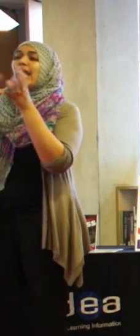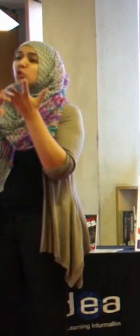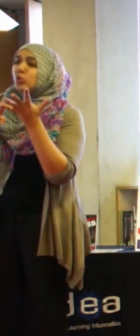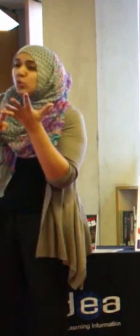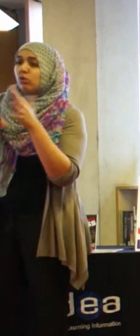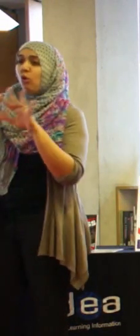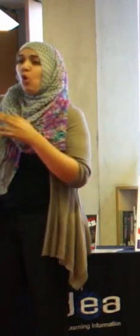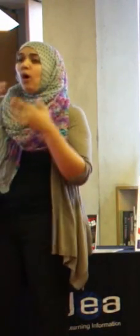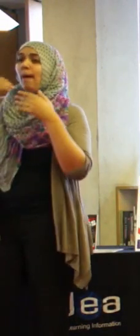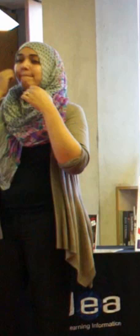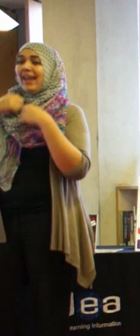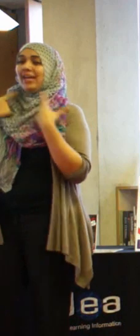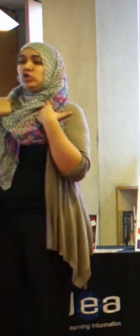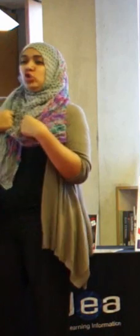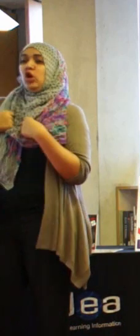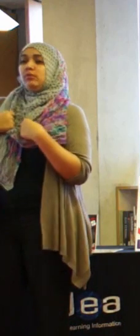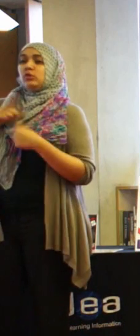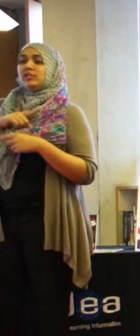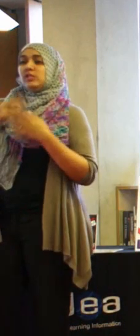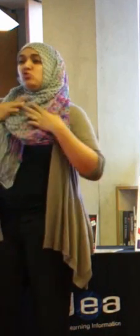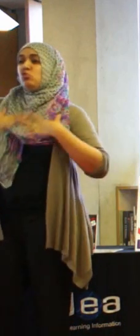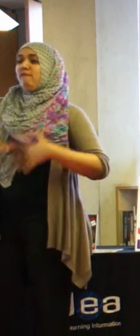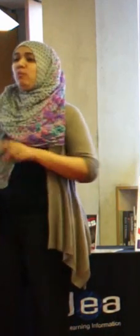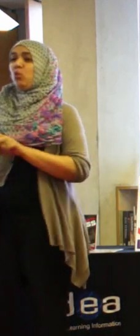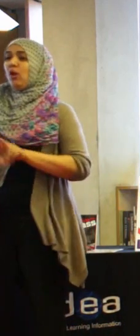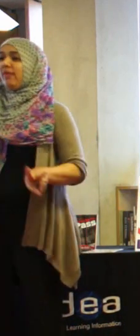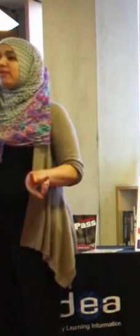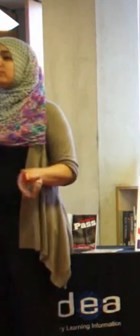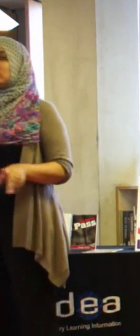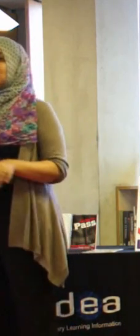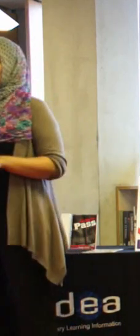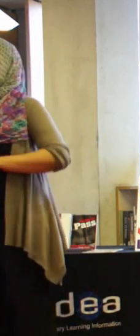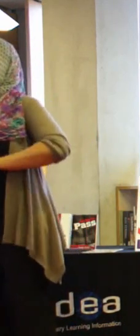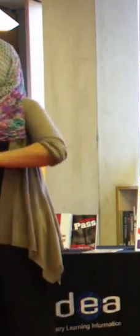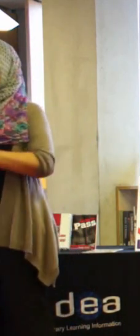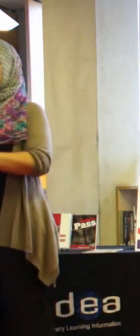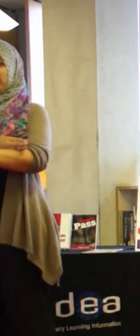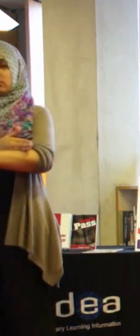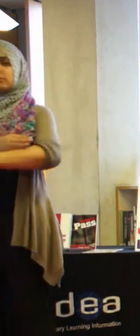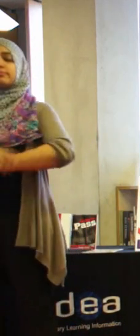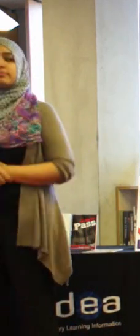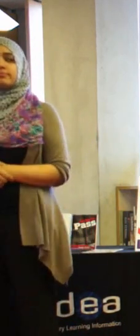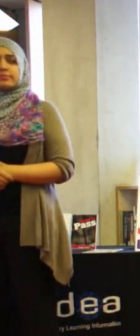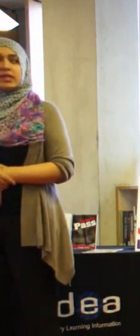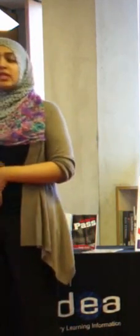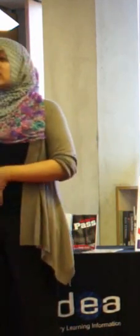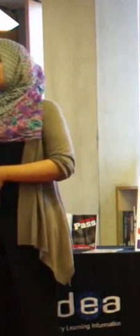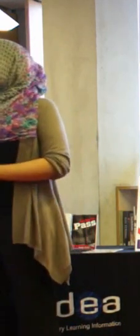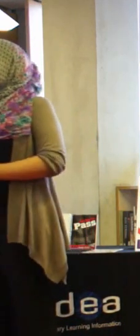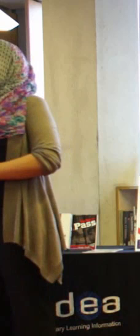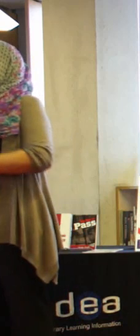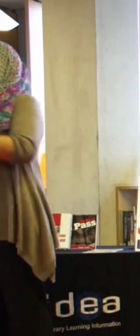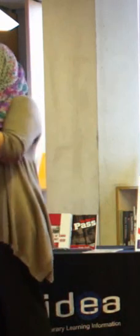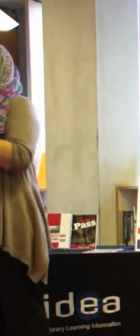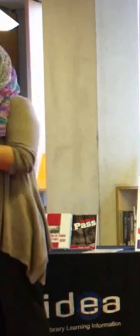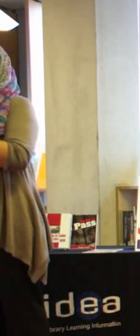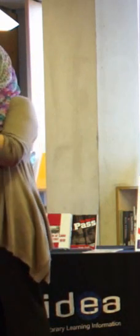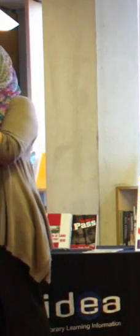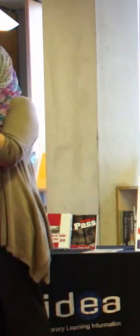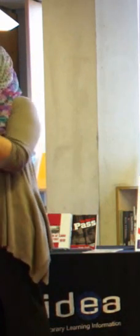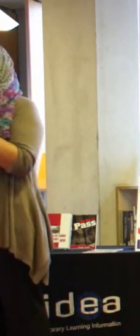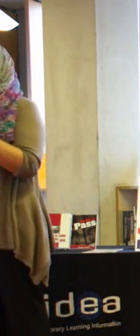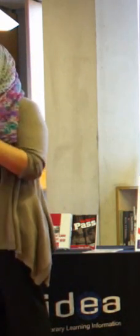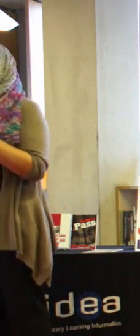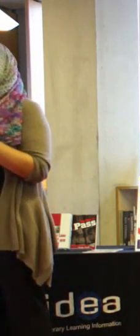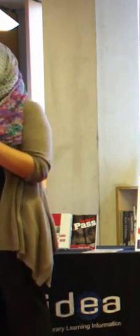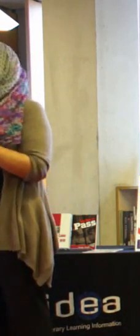about the same thing. He entered Parliament as one of the youngest MPs on the Tory benches, but